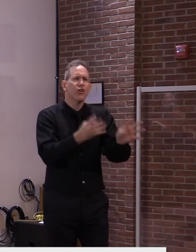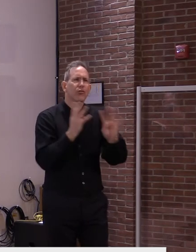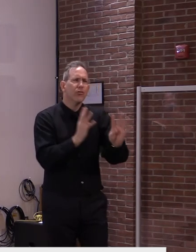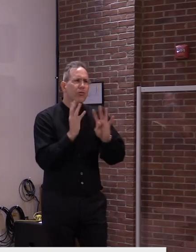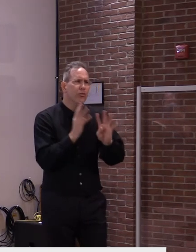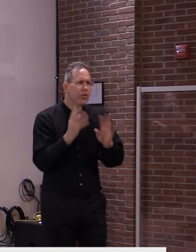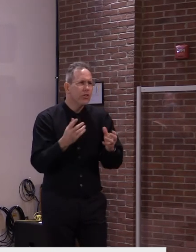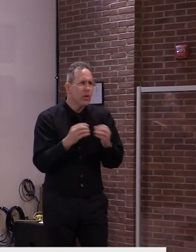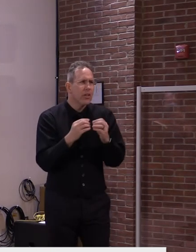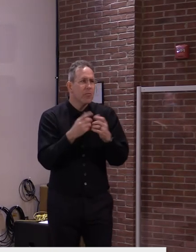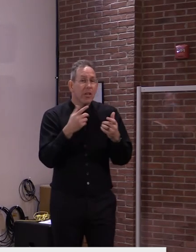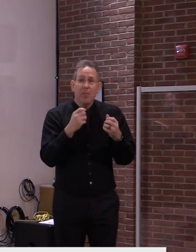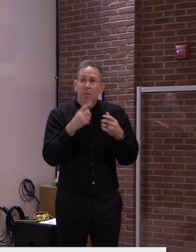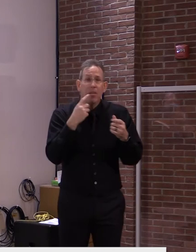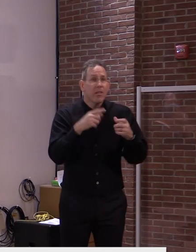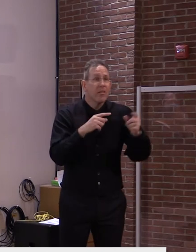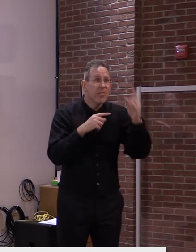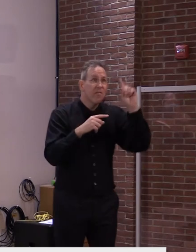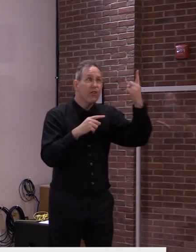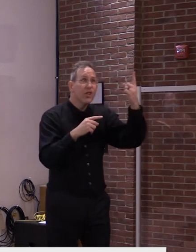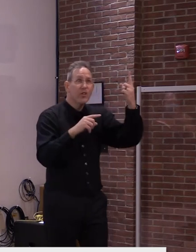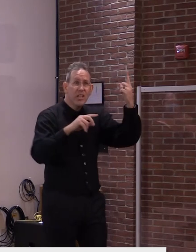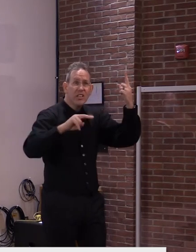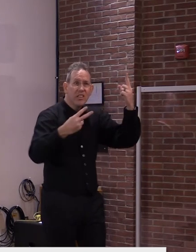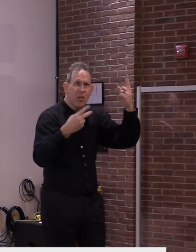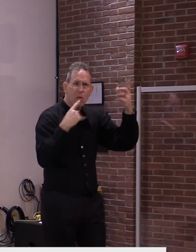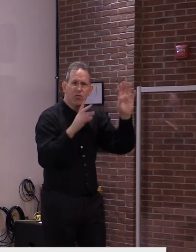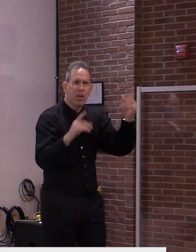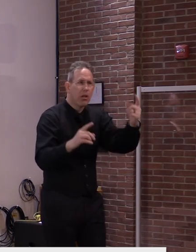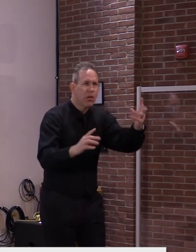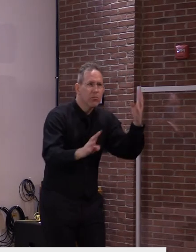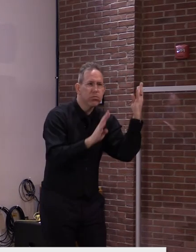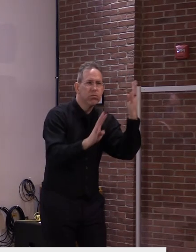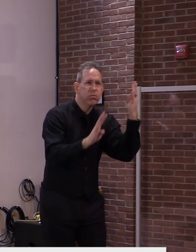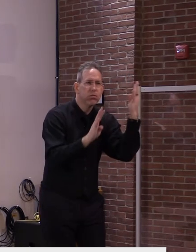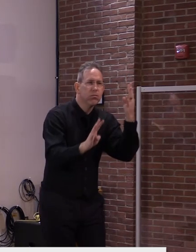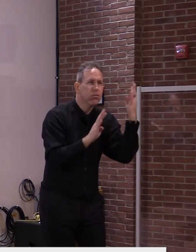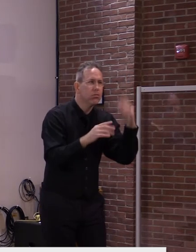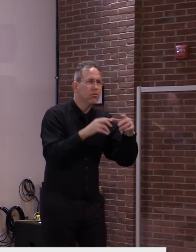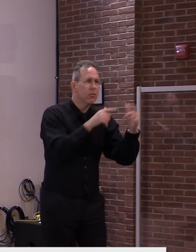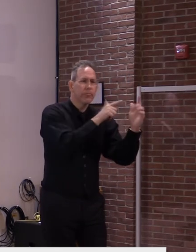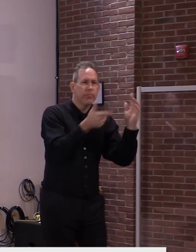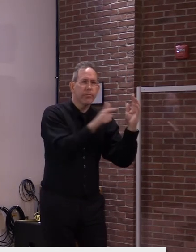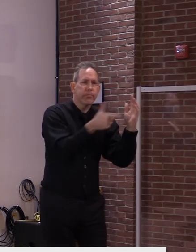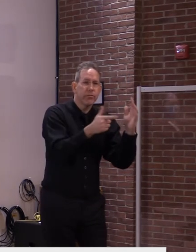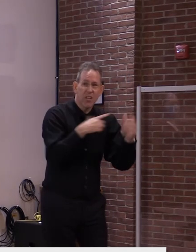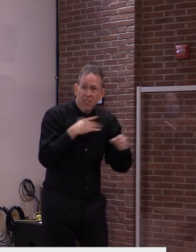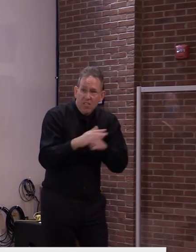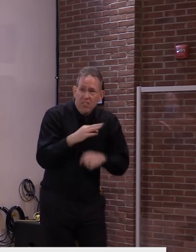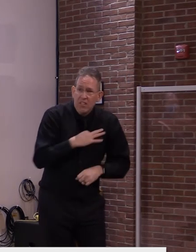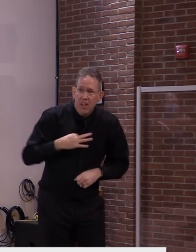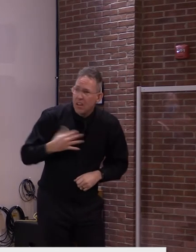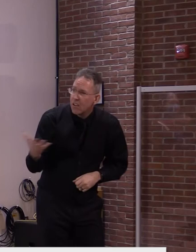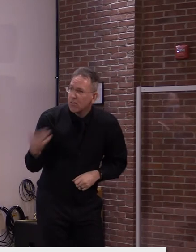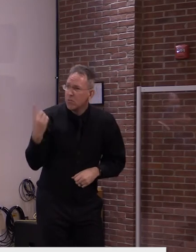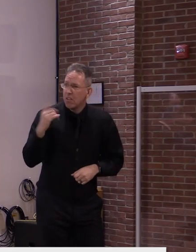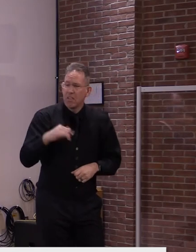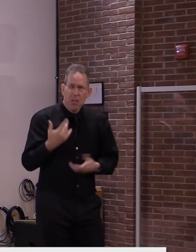you're about a month out? And do you have the staffing and the space for that? We've already calculated that, and